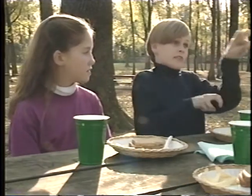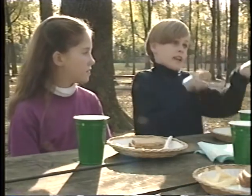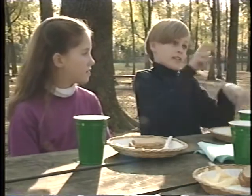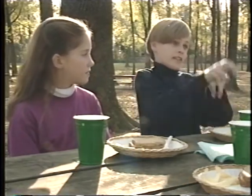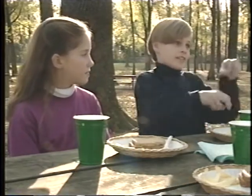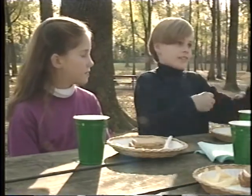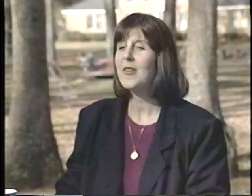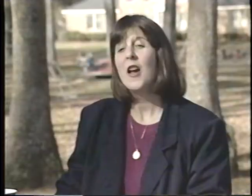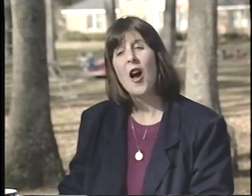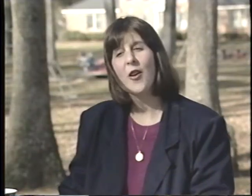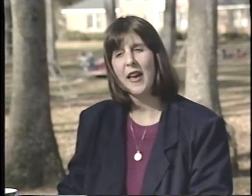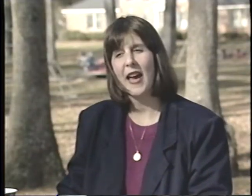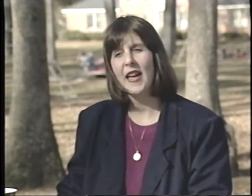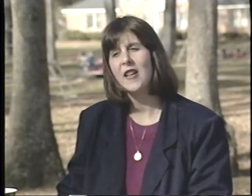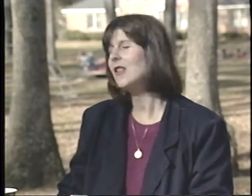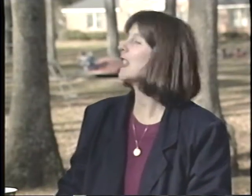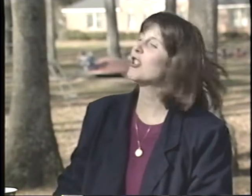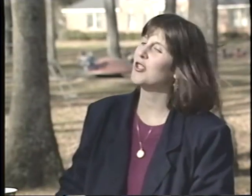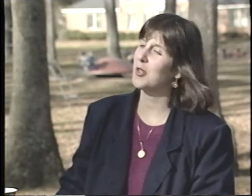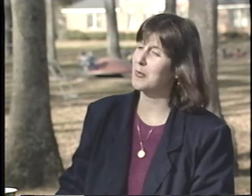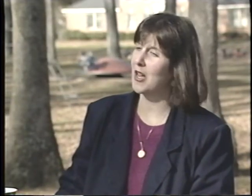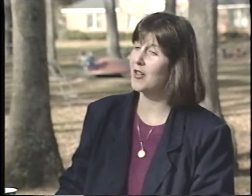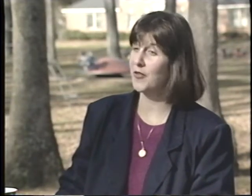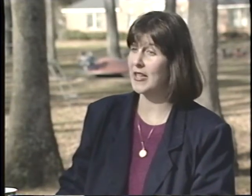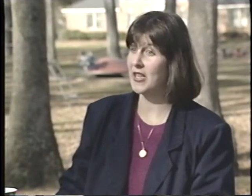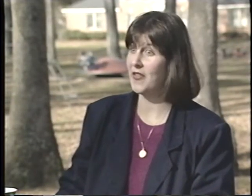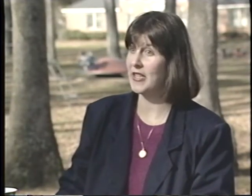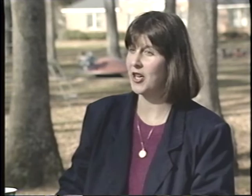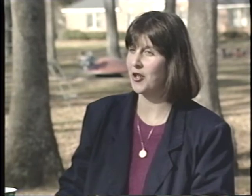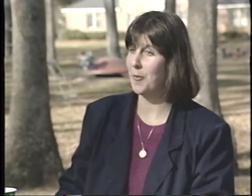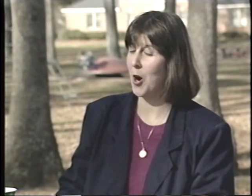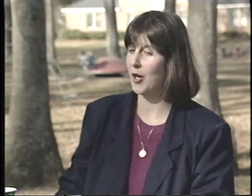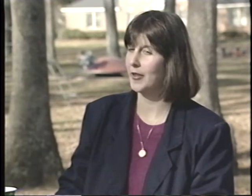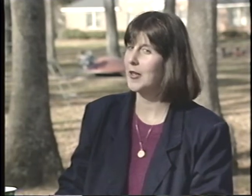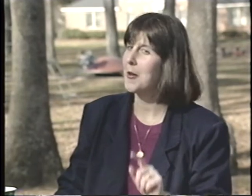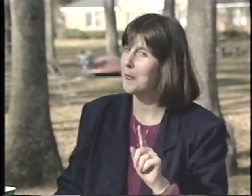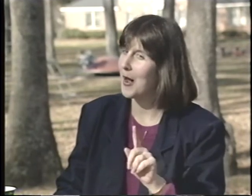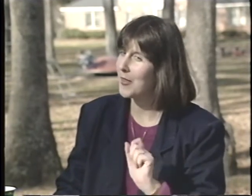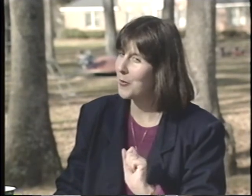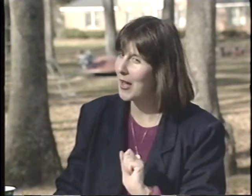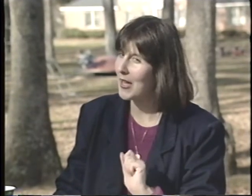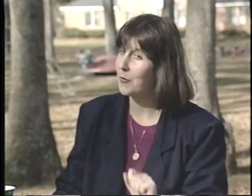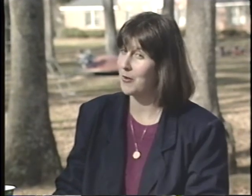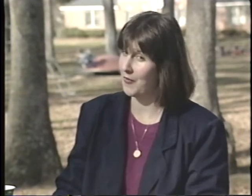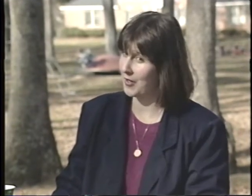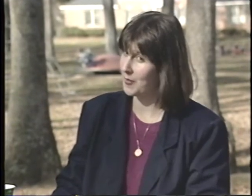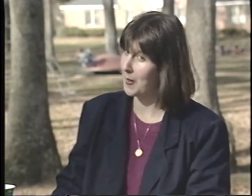fair. Okay, let's learn some signs for activities here in the park. By the way, we fingerspell